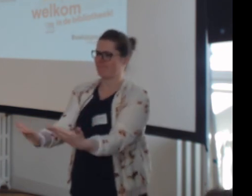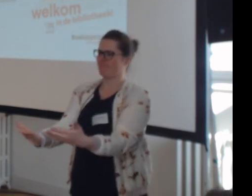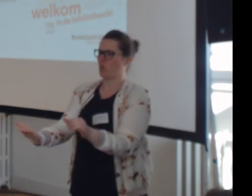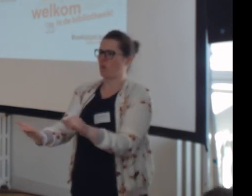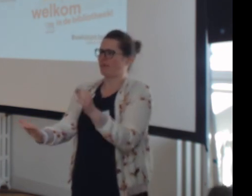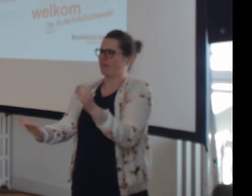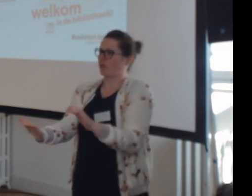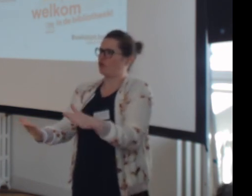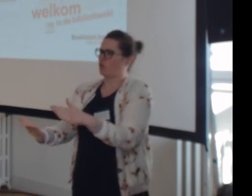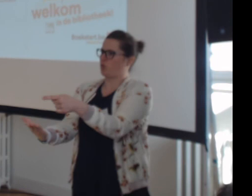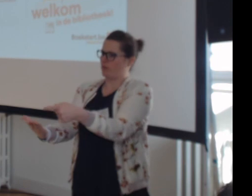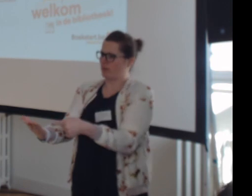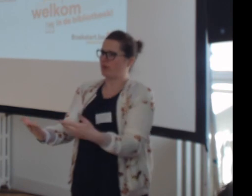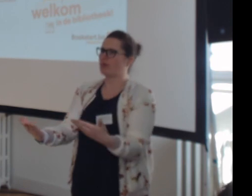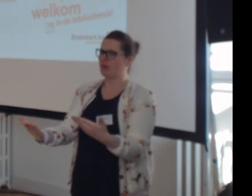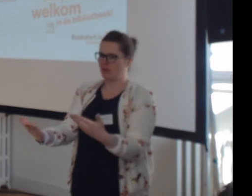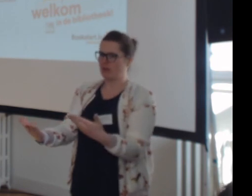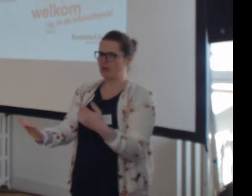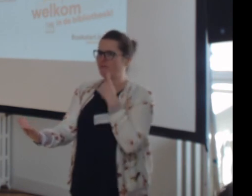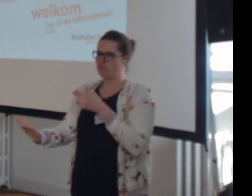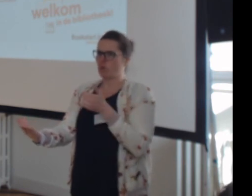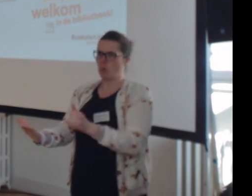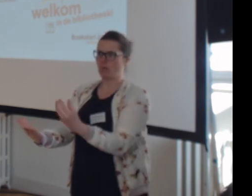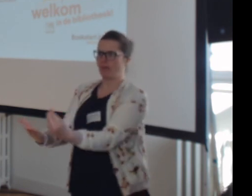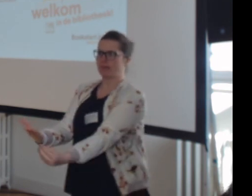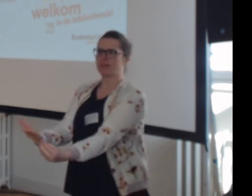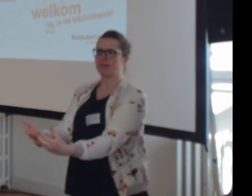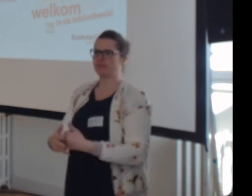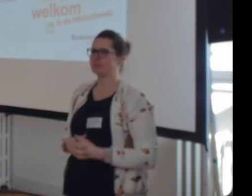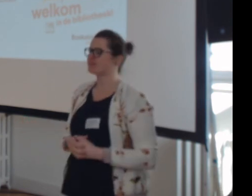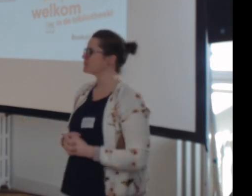what a book can do with a young child.